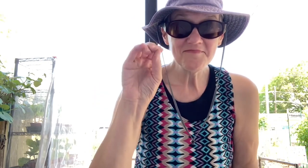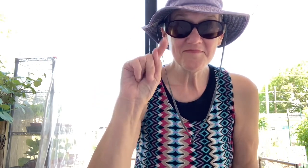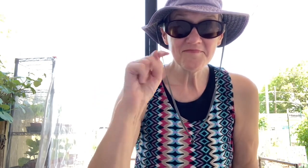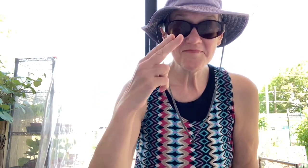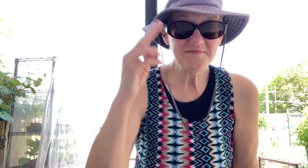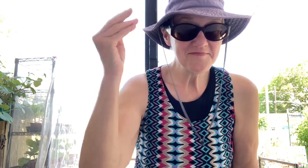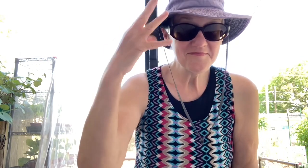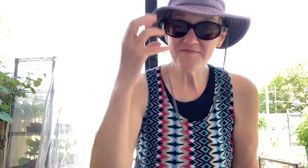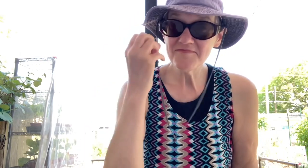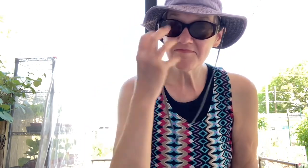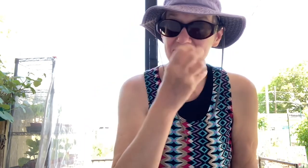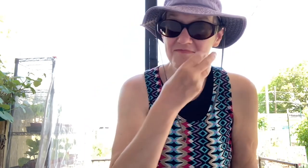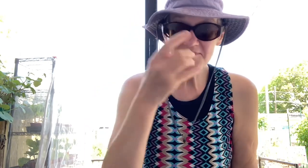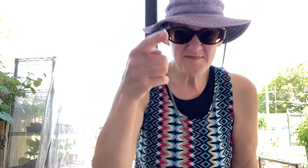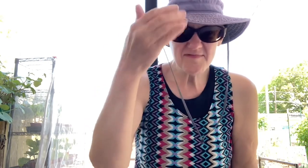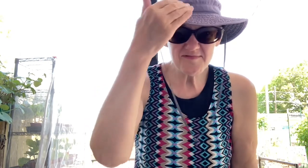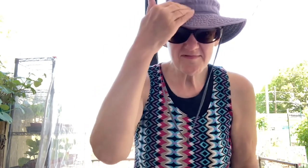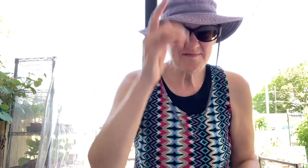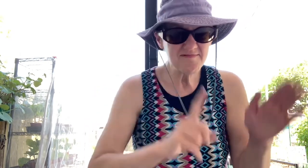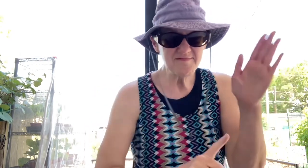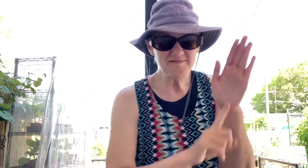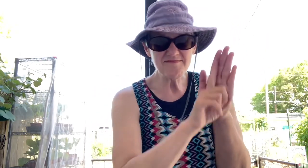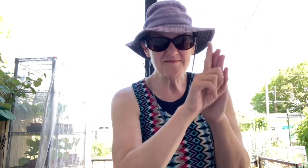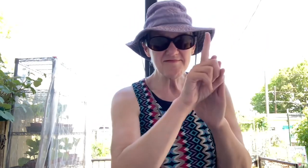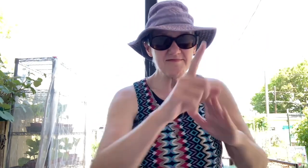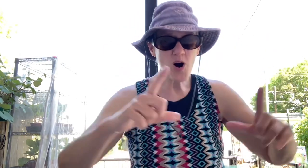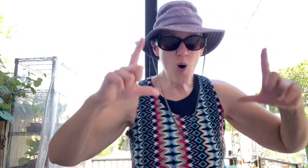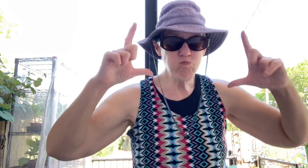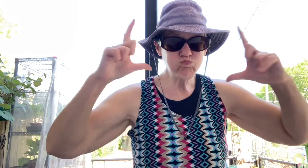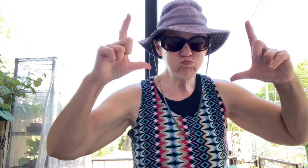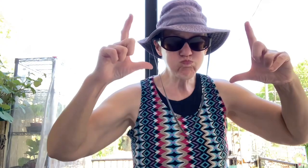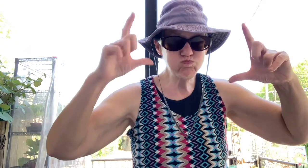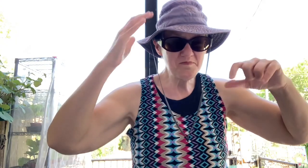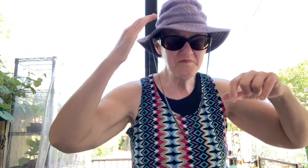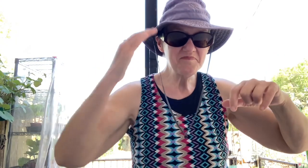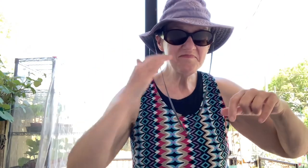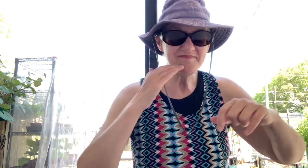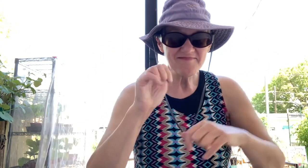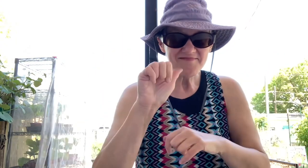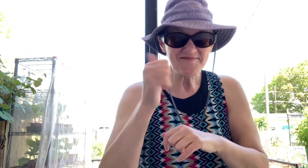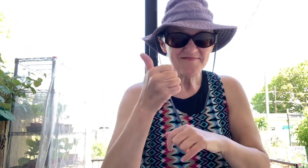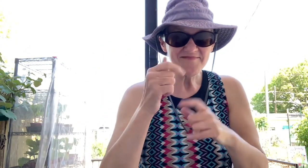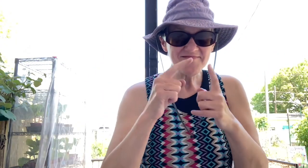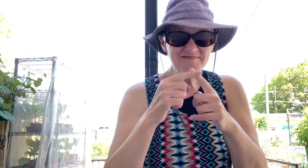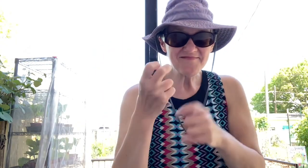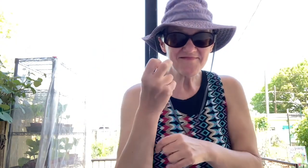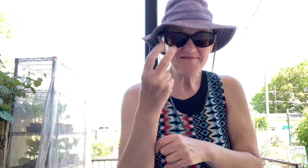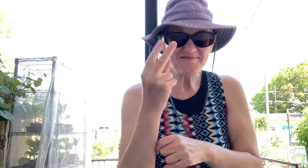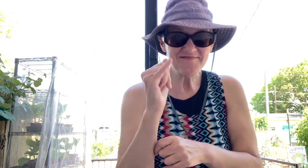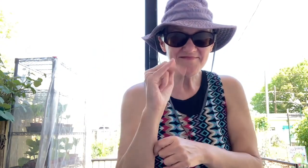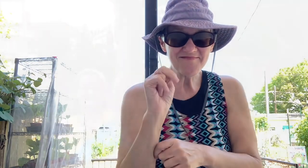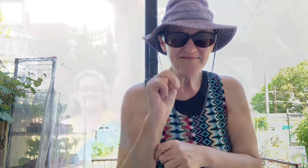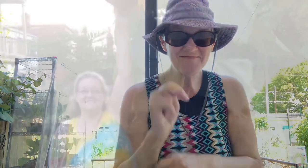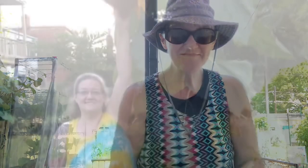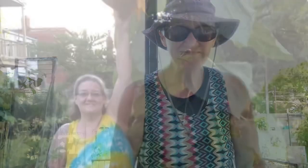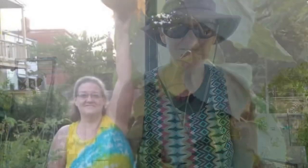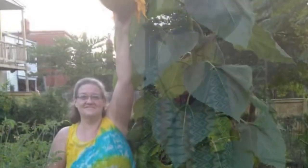Today we're going to plant out the Mammoth, the really tall, large-headed sunflowers.